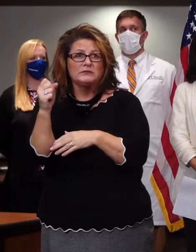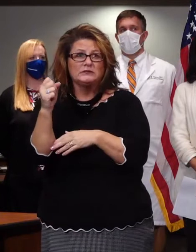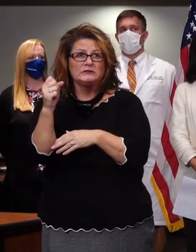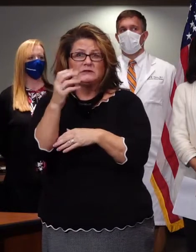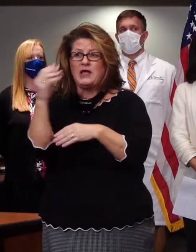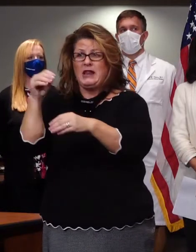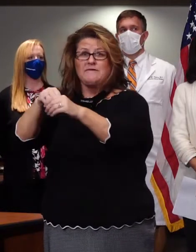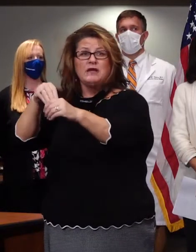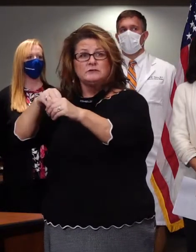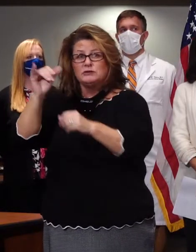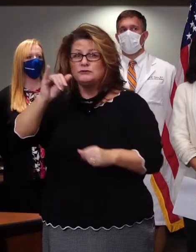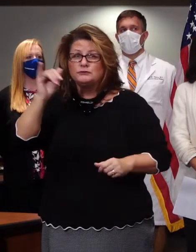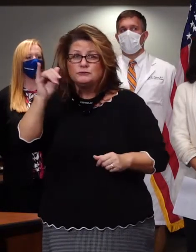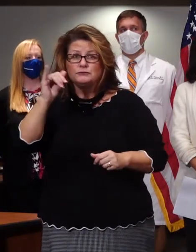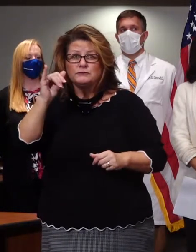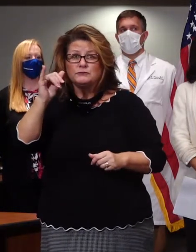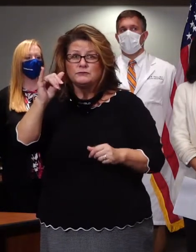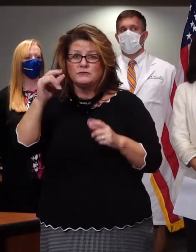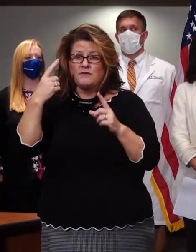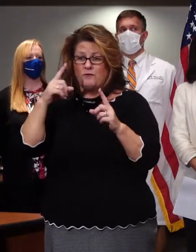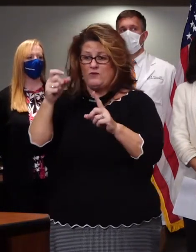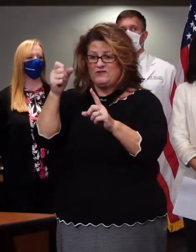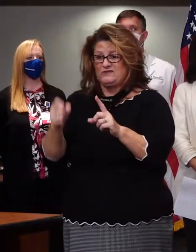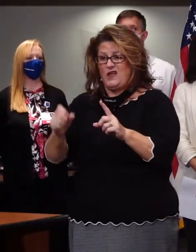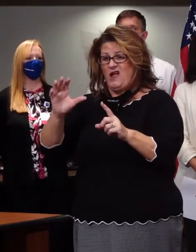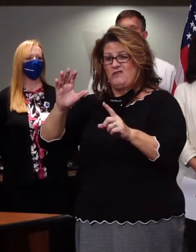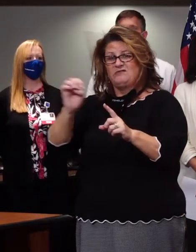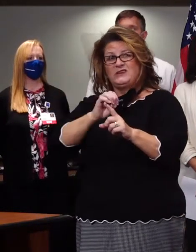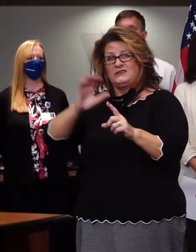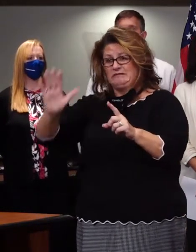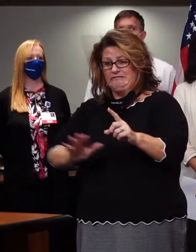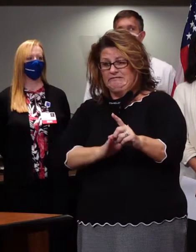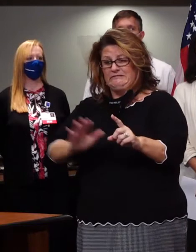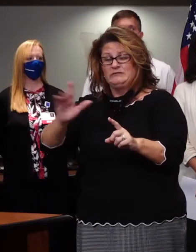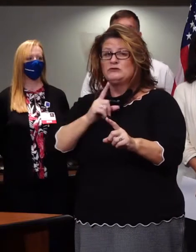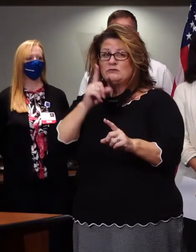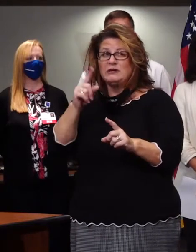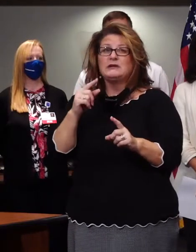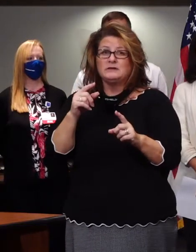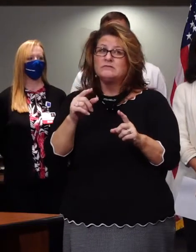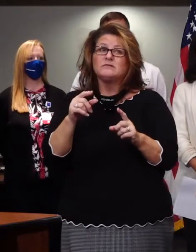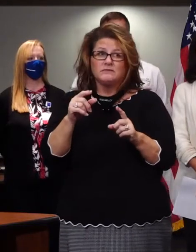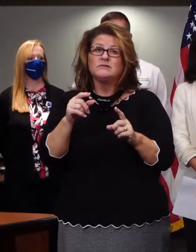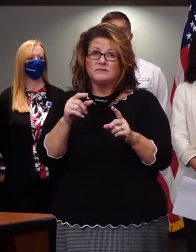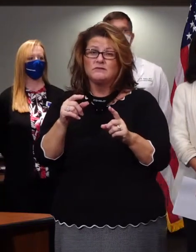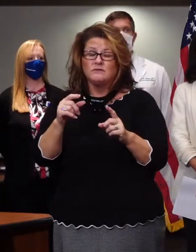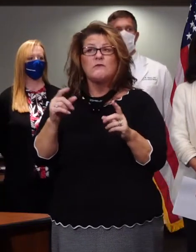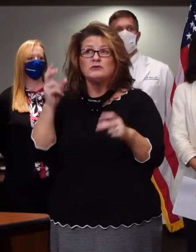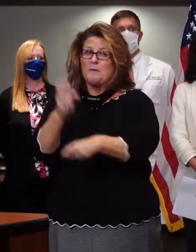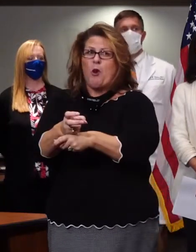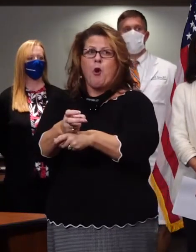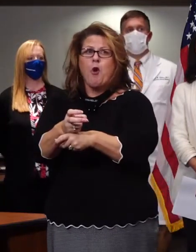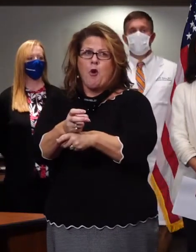and investment in the southeastern part of the country is going to be fierce as it was before the pandemic hit.